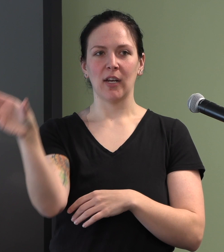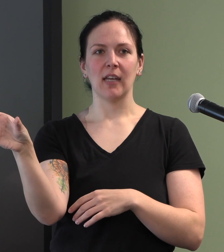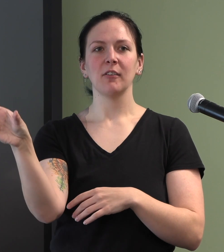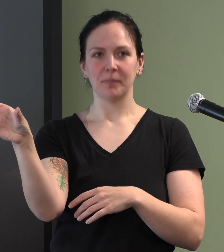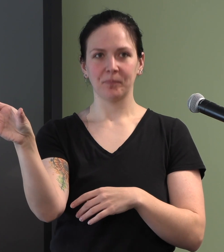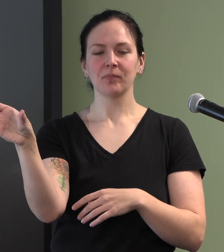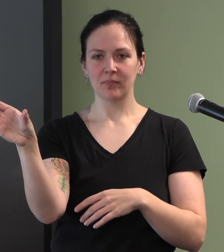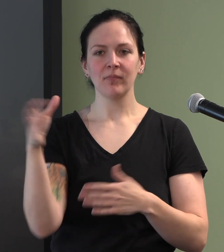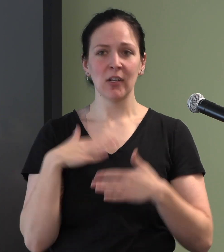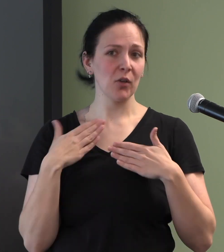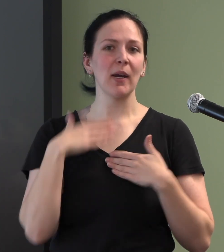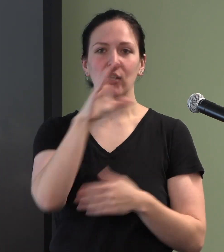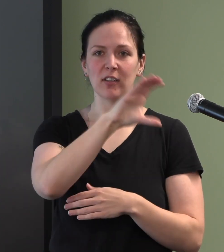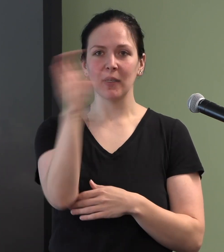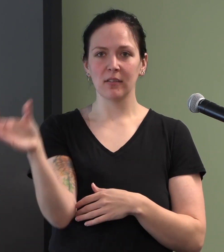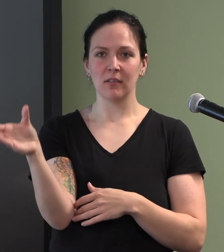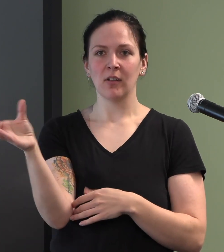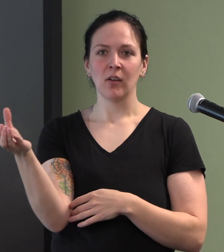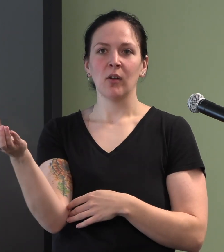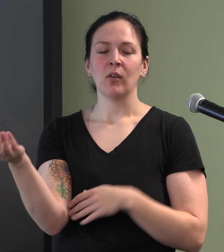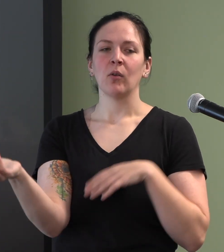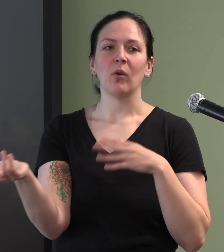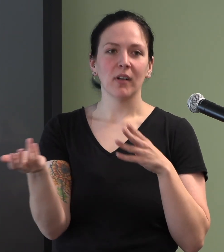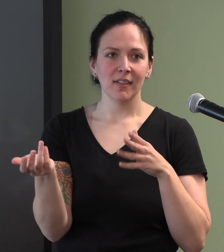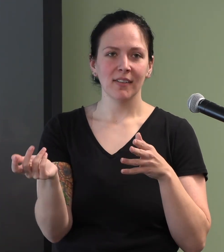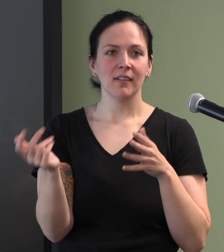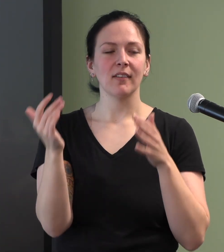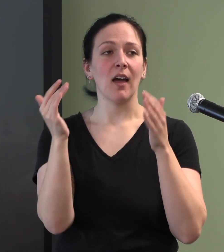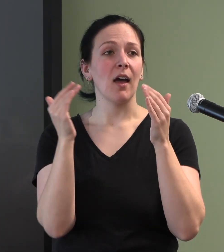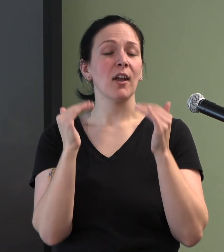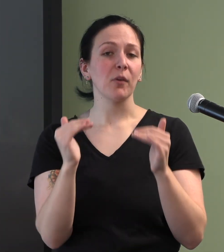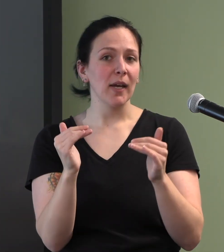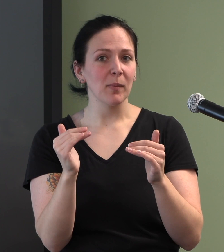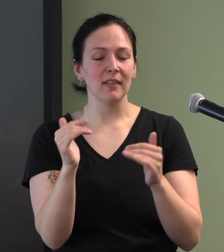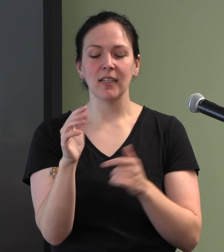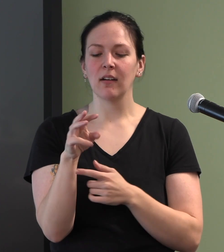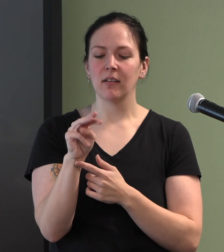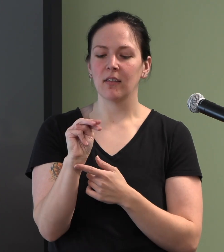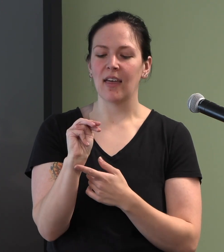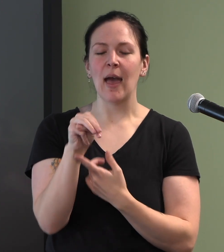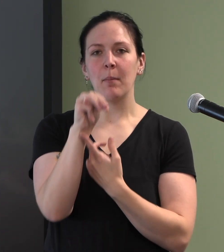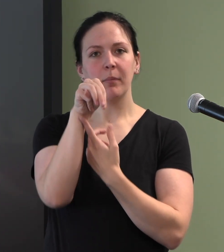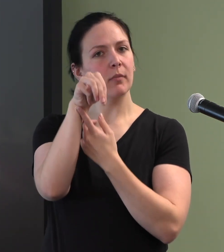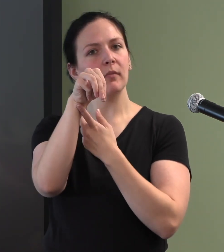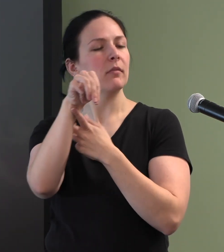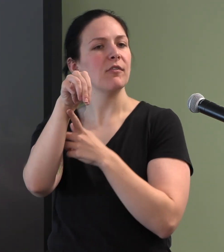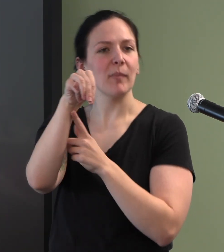hand. So Merry Christmas. Or another way you might see it, the M for